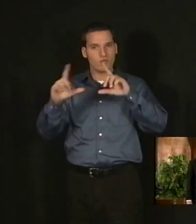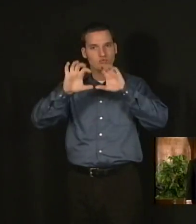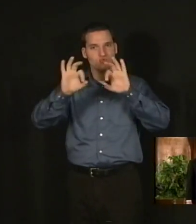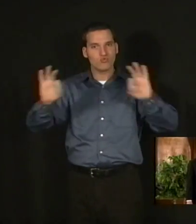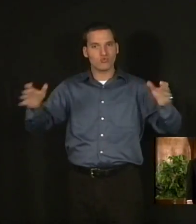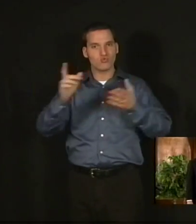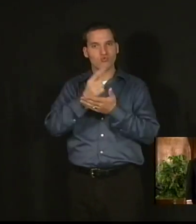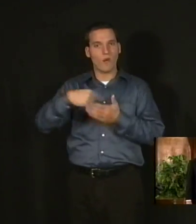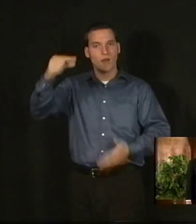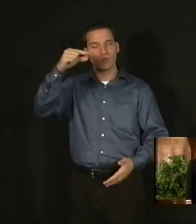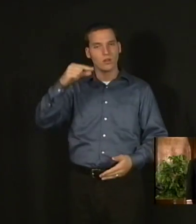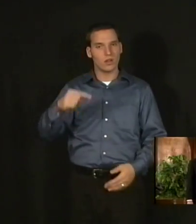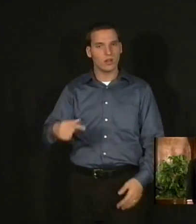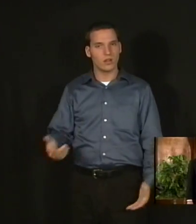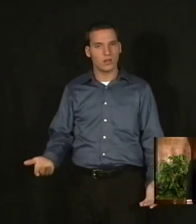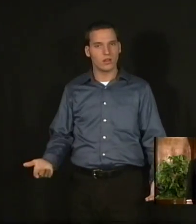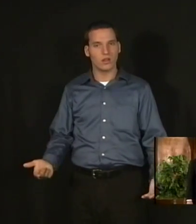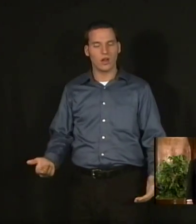graduate."